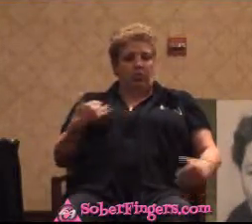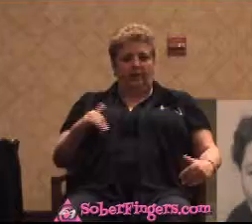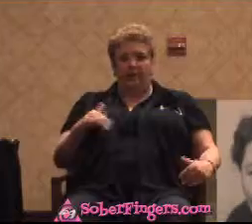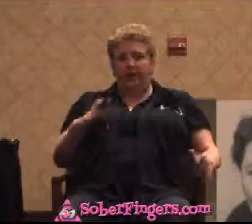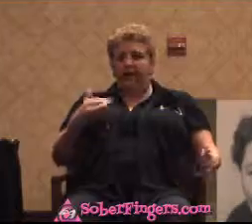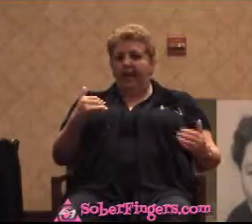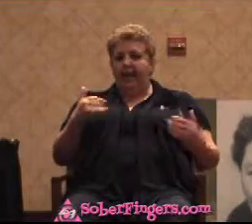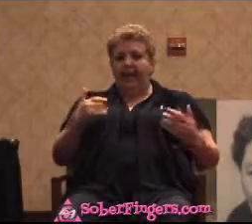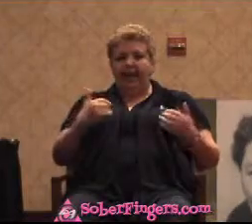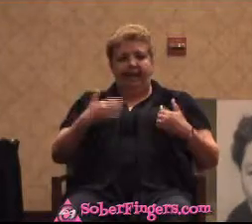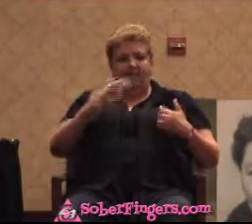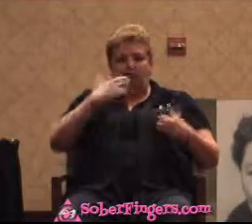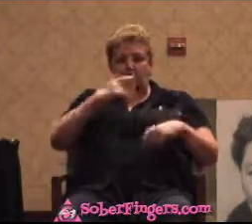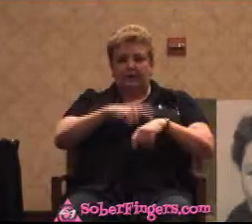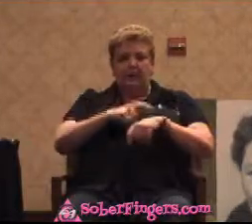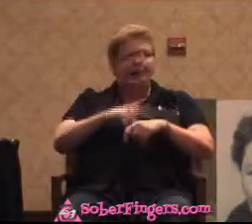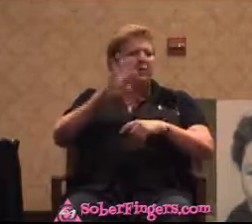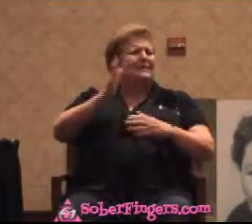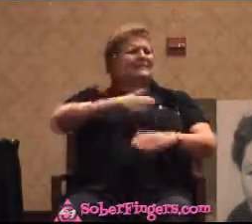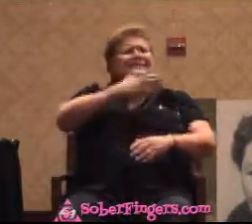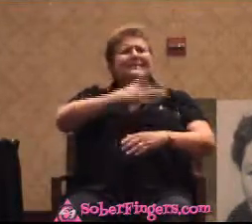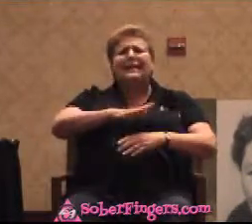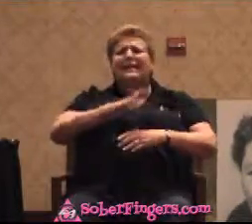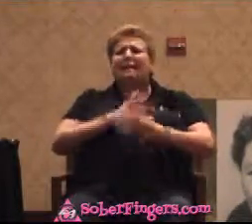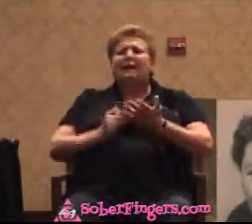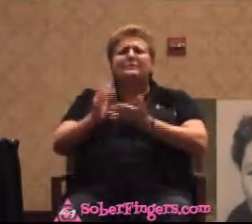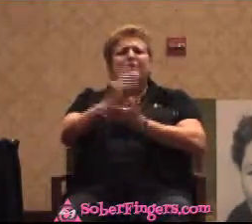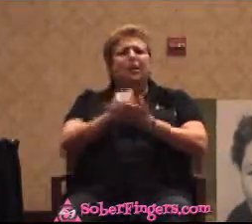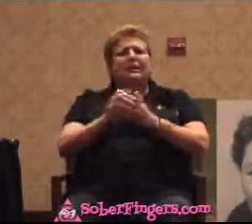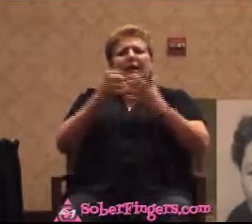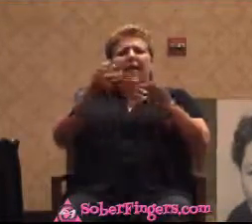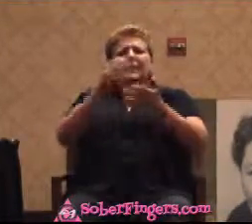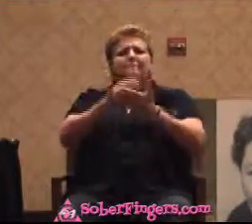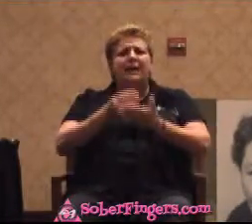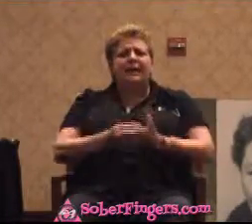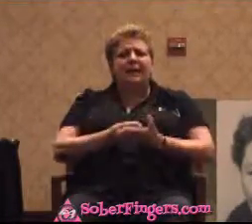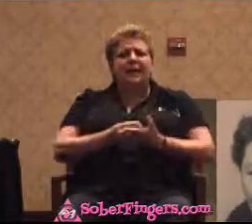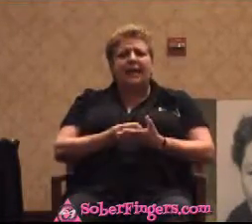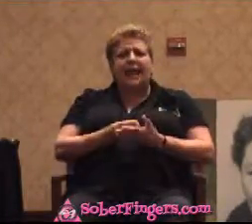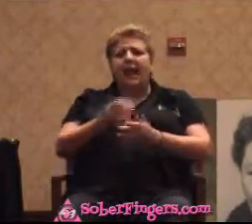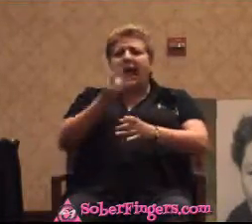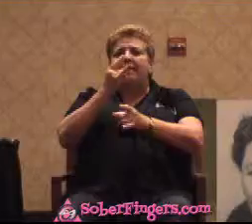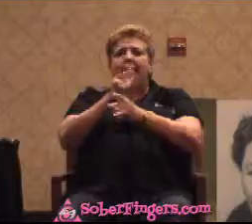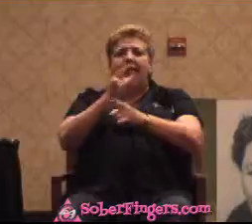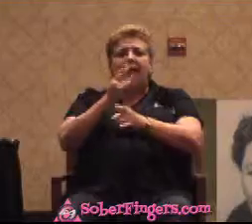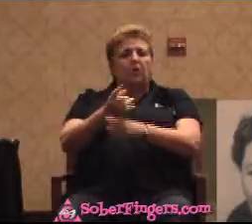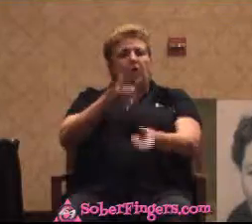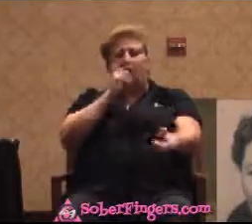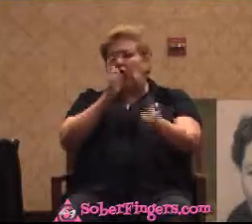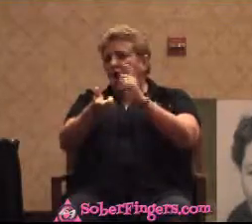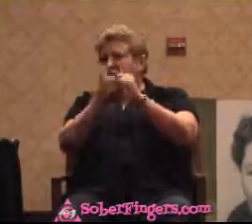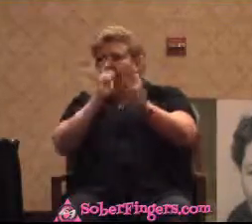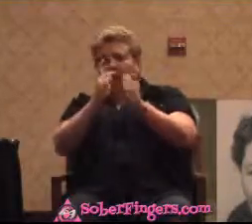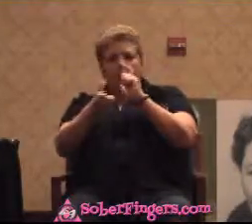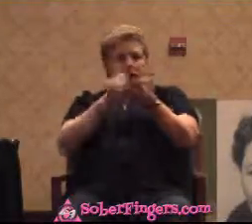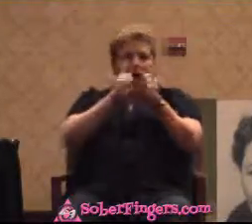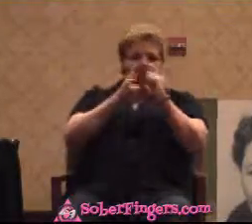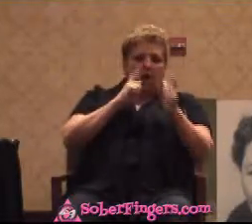for people, making a lot of money, and alcohol was flowing freely. And about this